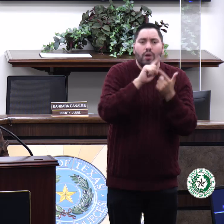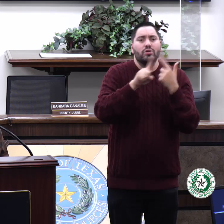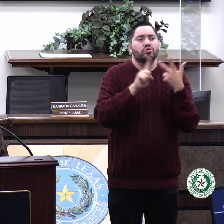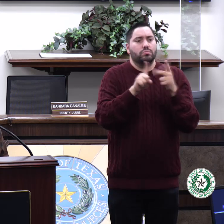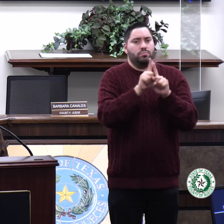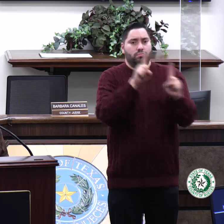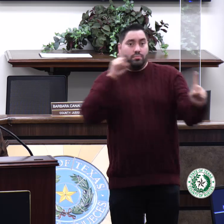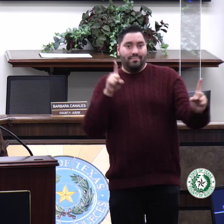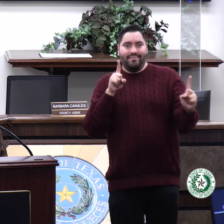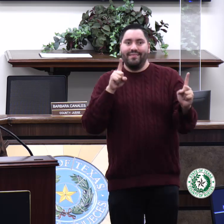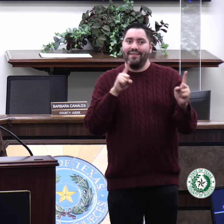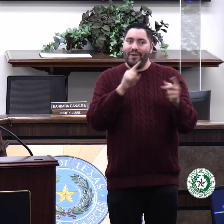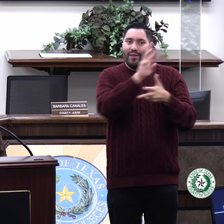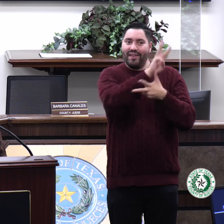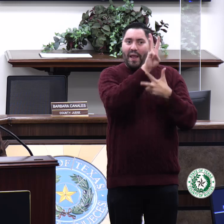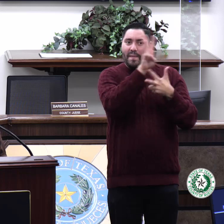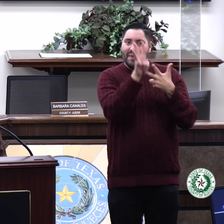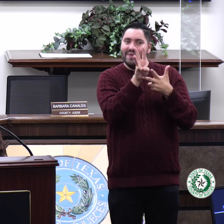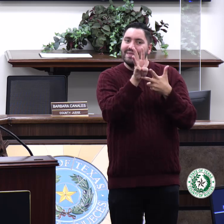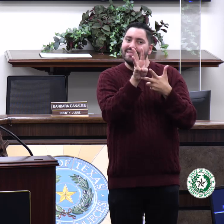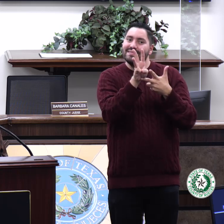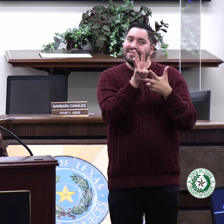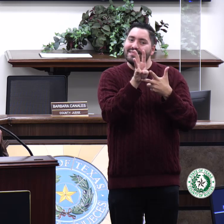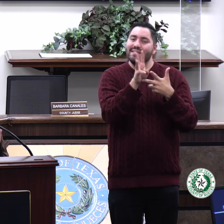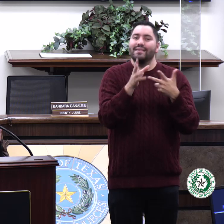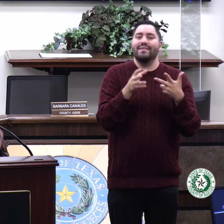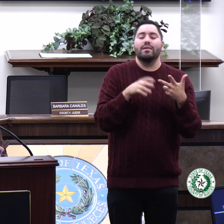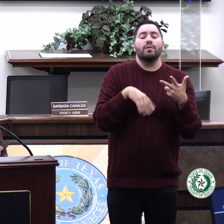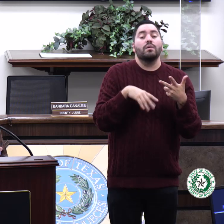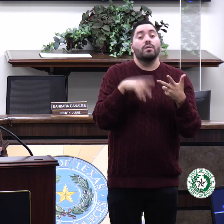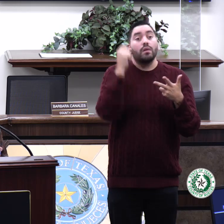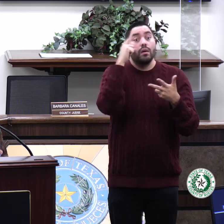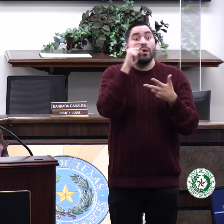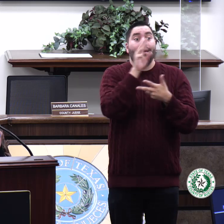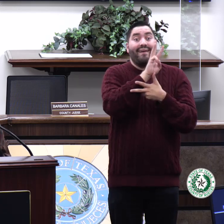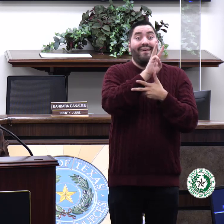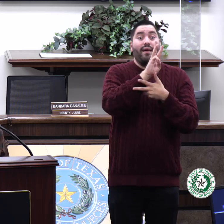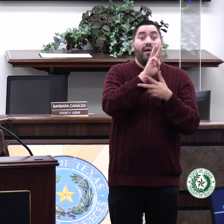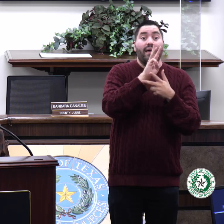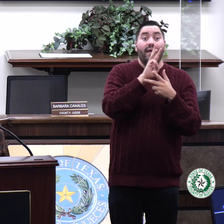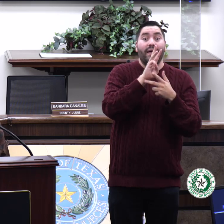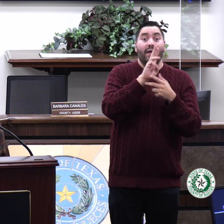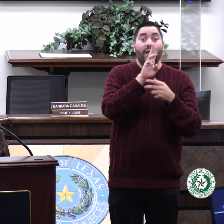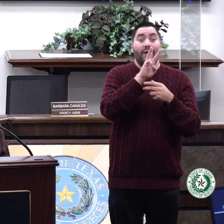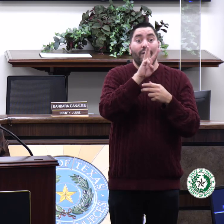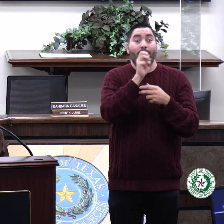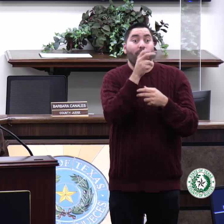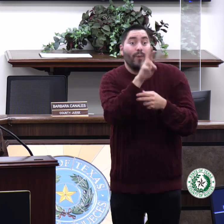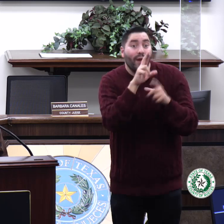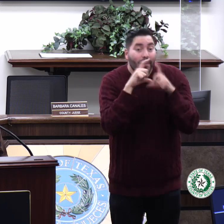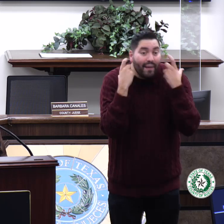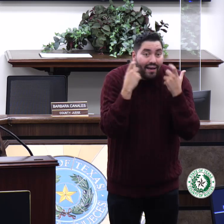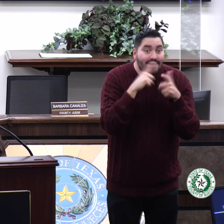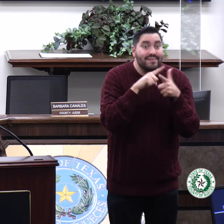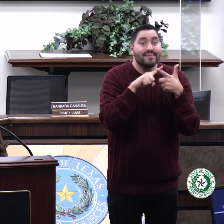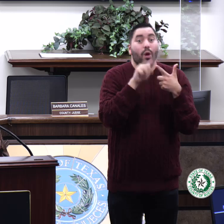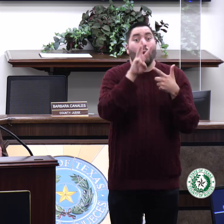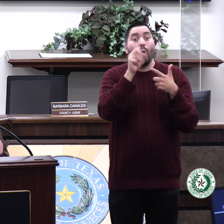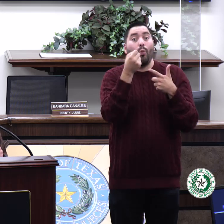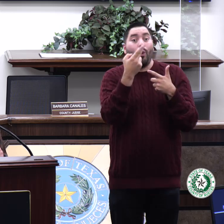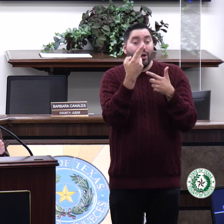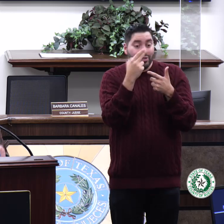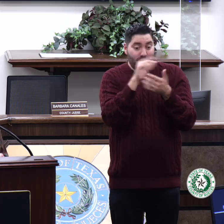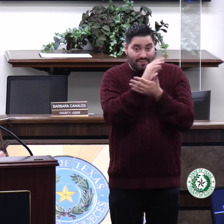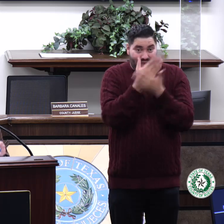those famous 3 W's. And so whether you're wearing a mask, washing your hands, or watching your distance,